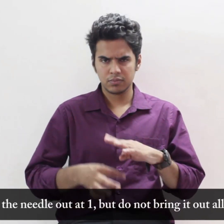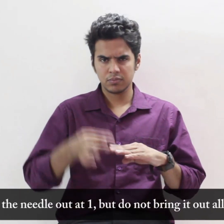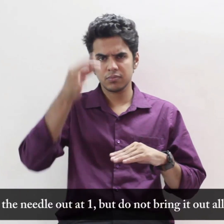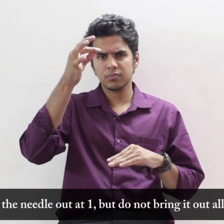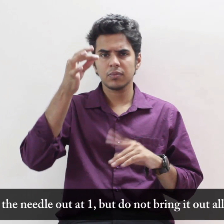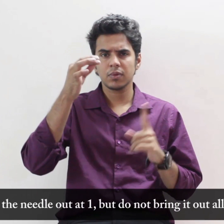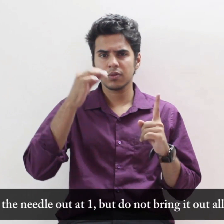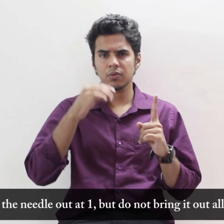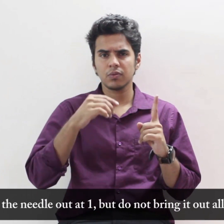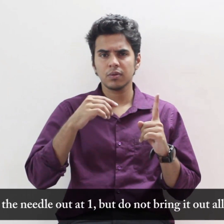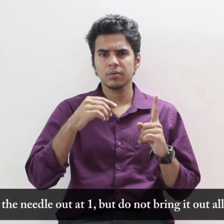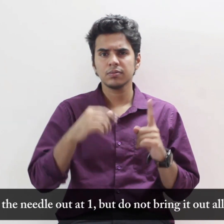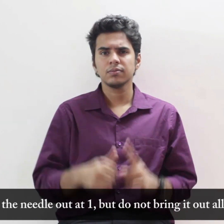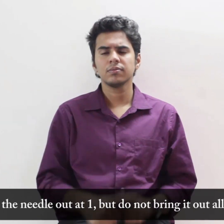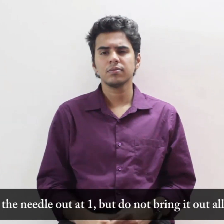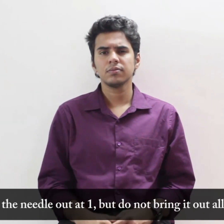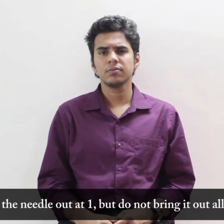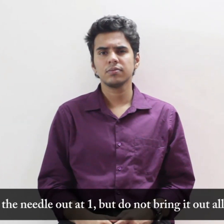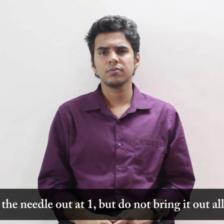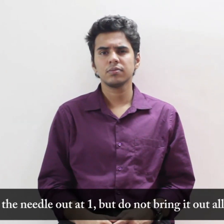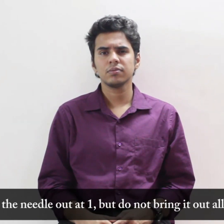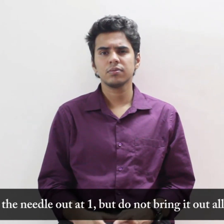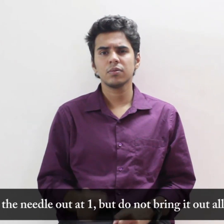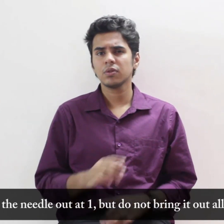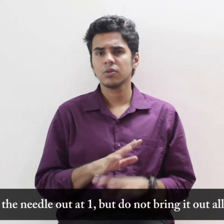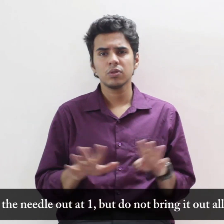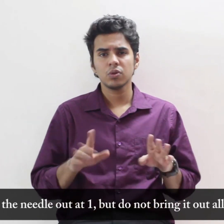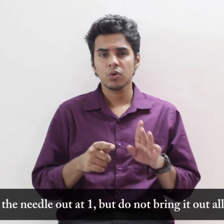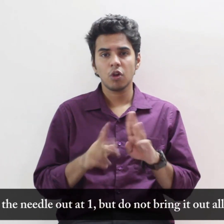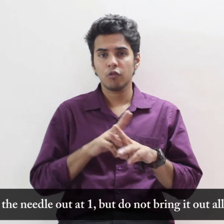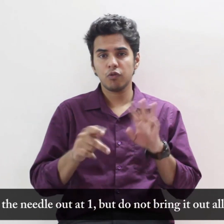Bring the needle out at one, but do not bring it out all the way.